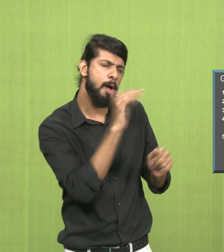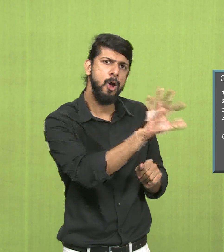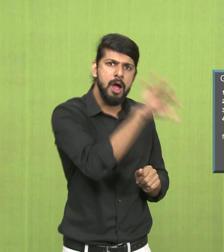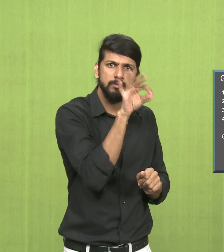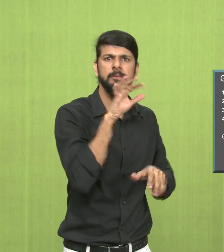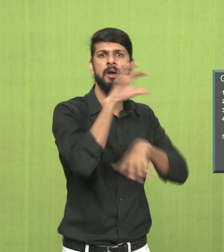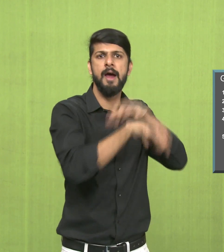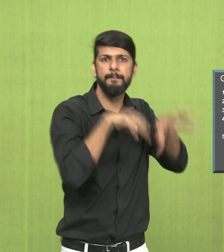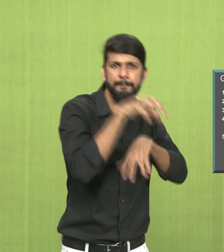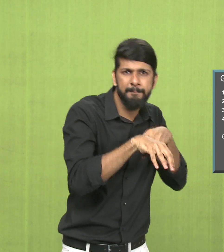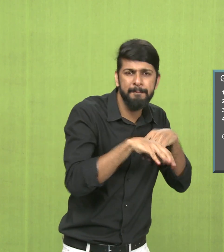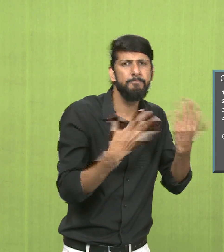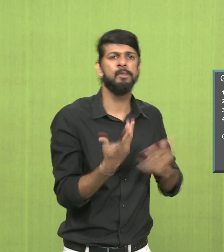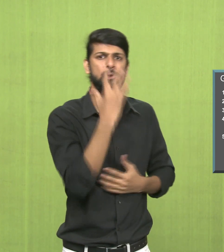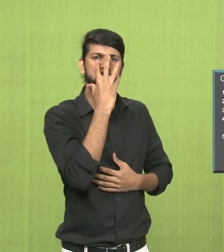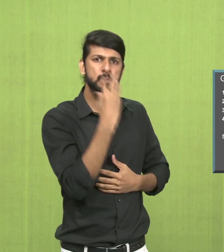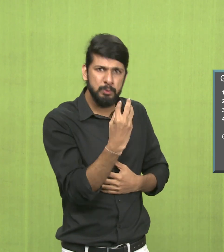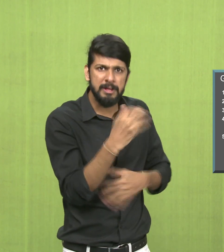are made using your thumb.